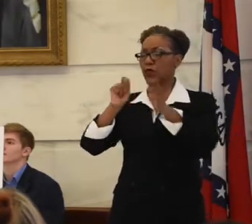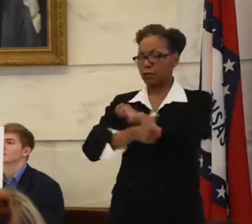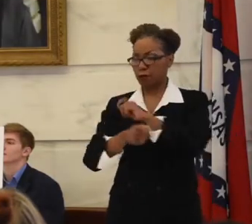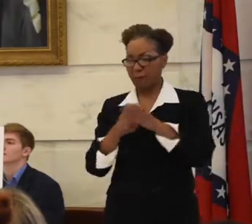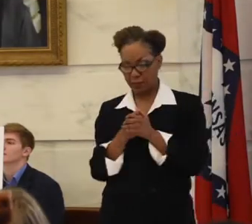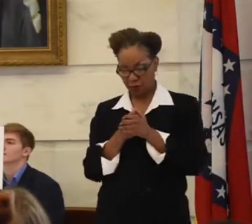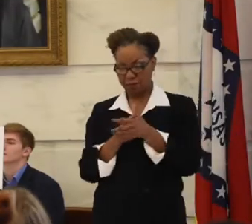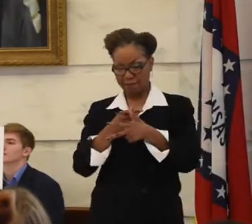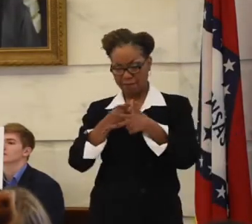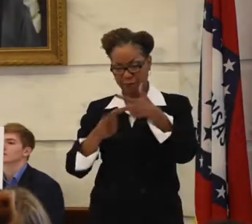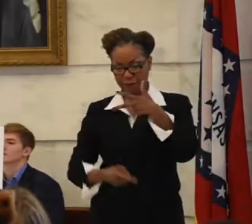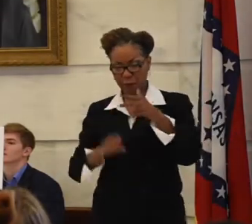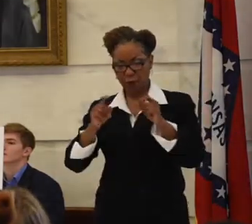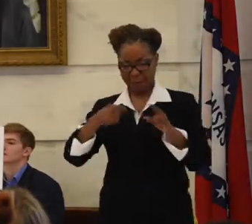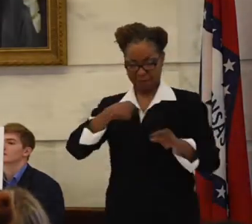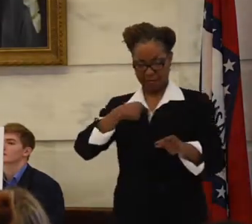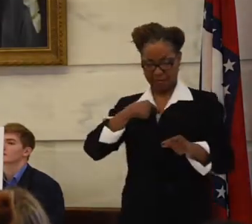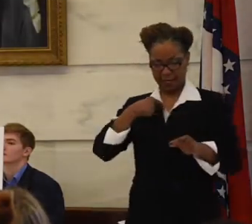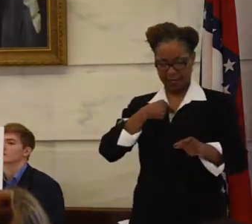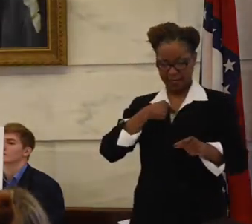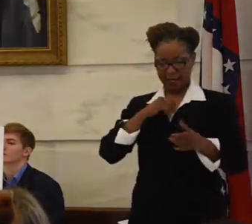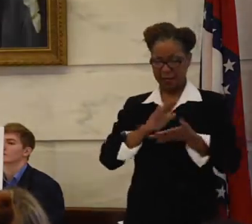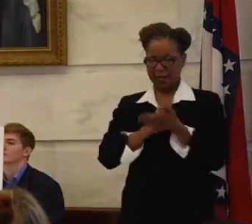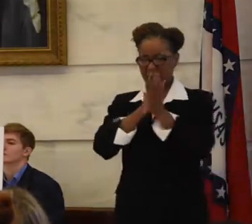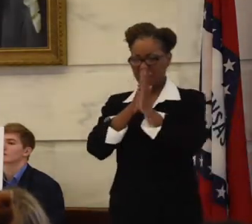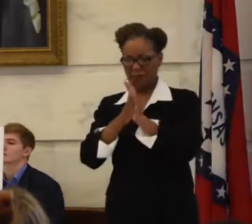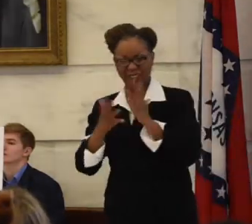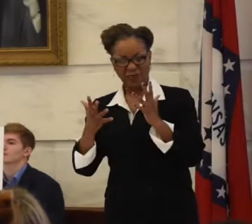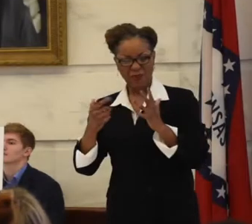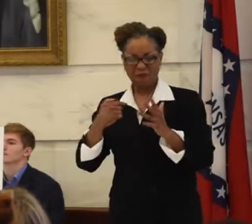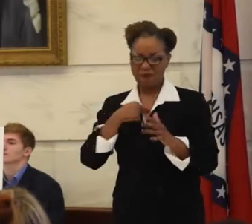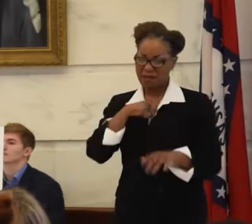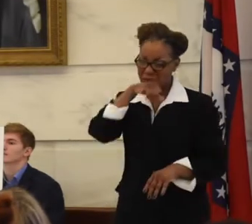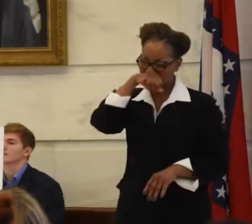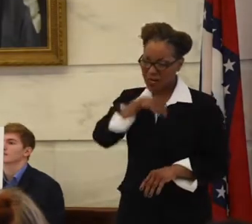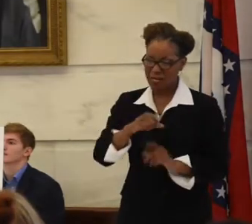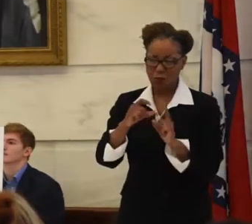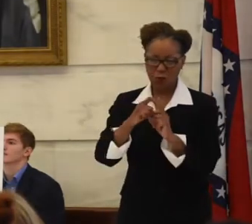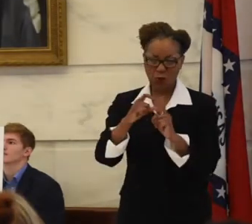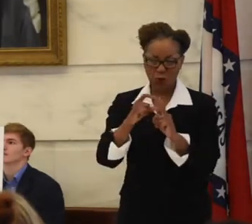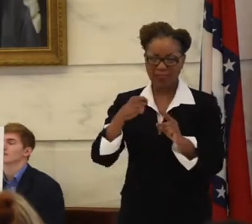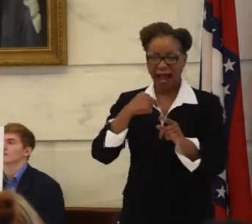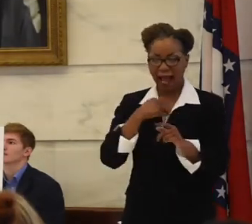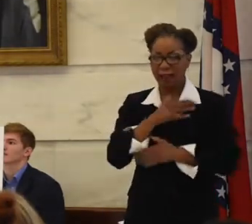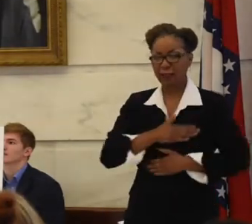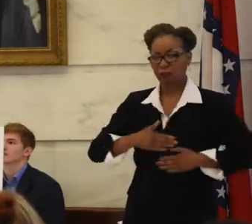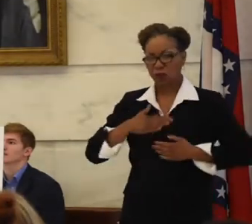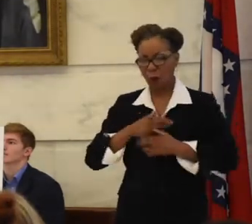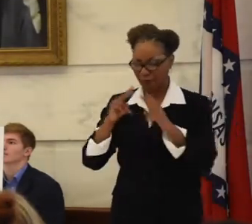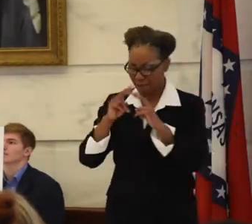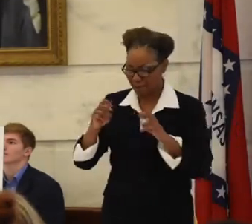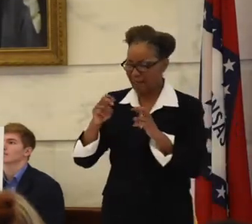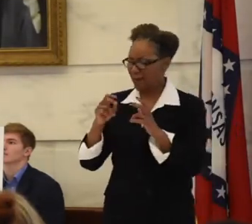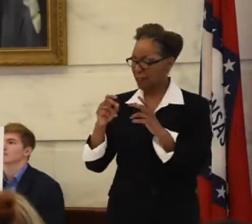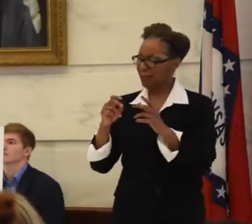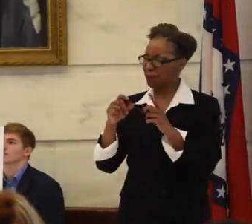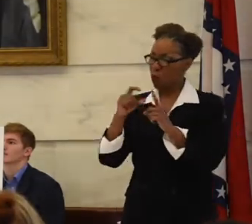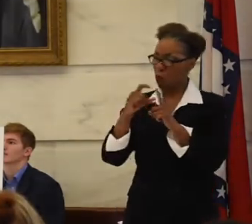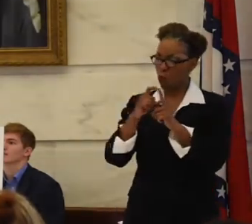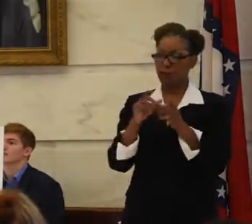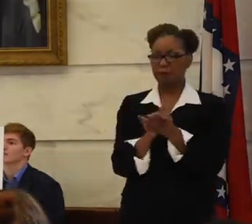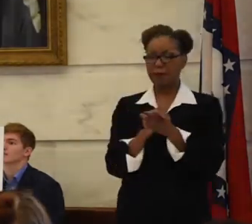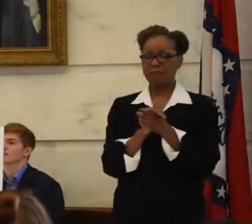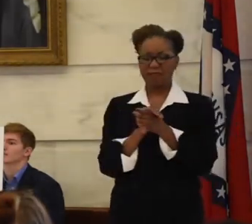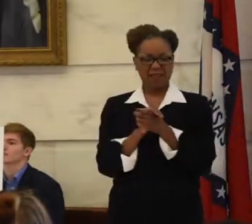transformation. Me being a wordsmith, I really like the etymology of words, so I looked up, what does the